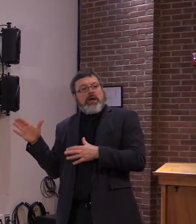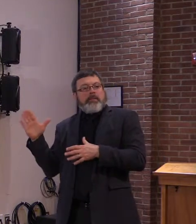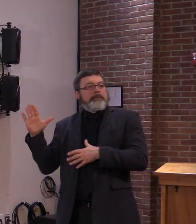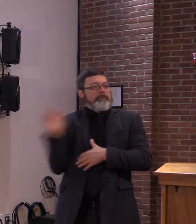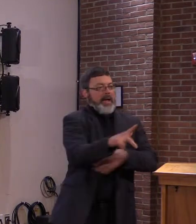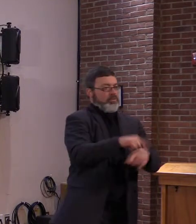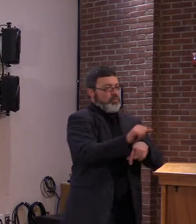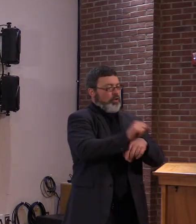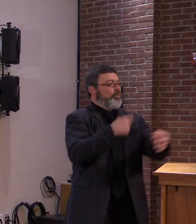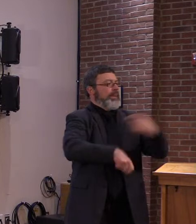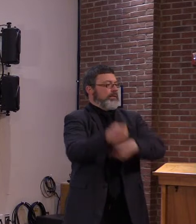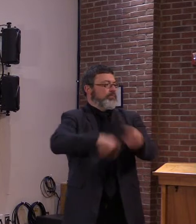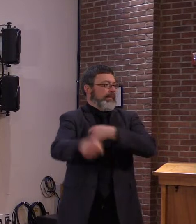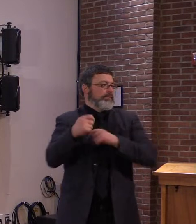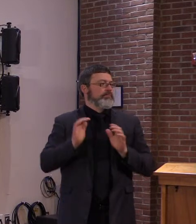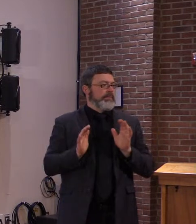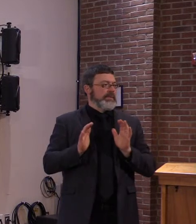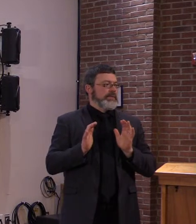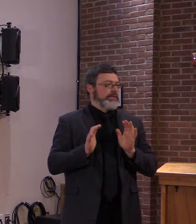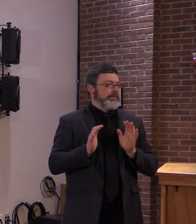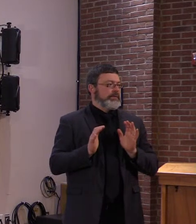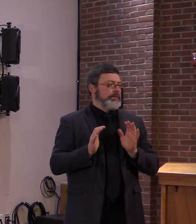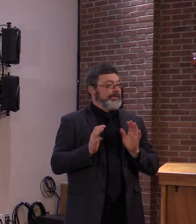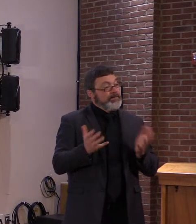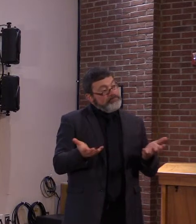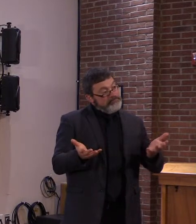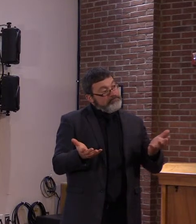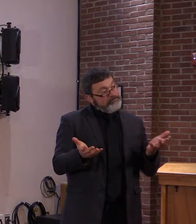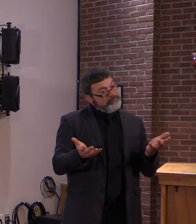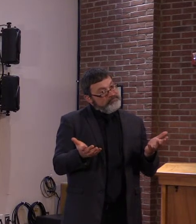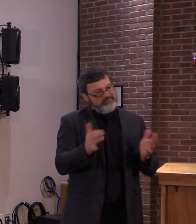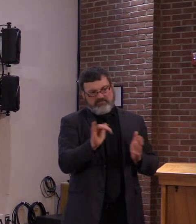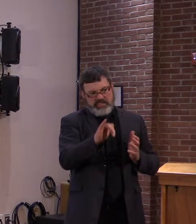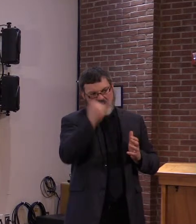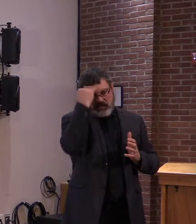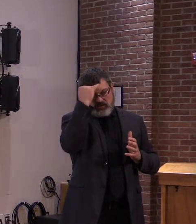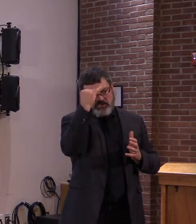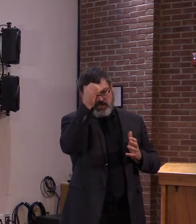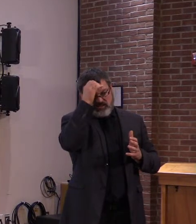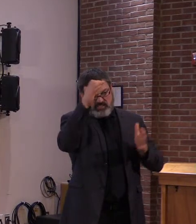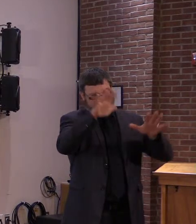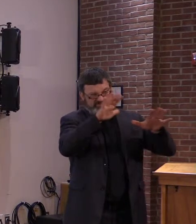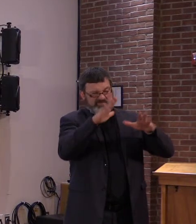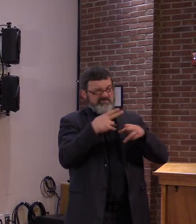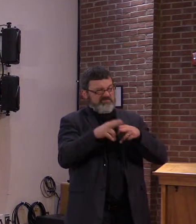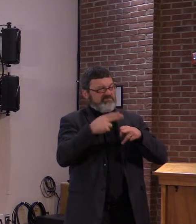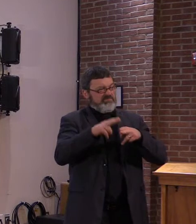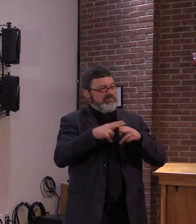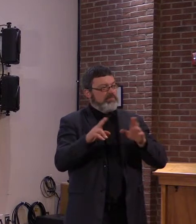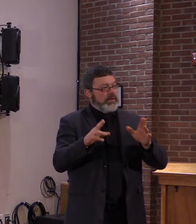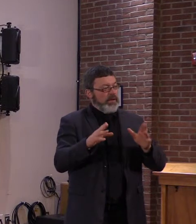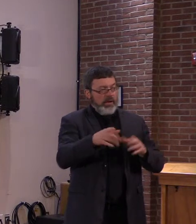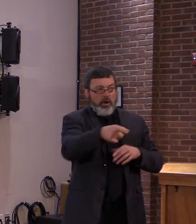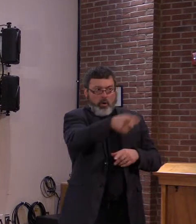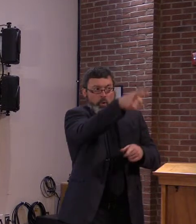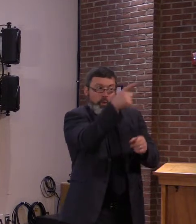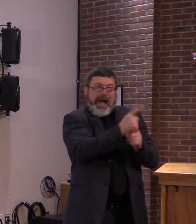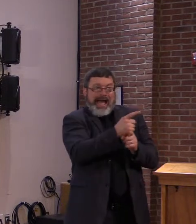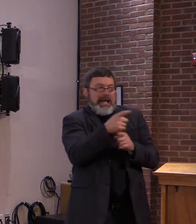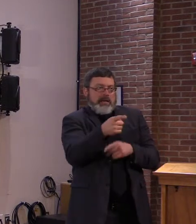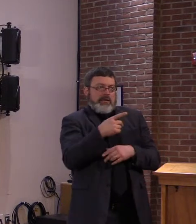It appears that one was in Orleans County and two were in Windham County. I just want to make sure that's correct. I don't believe